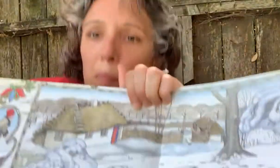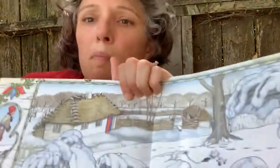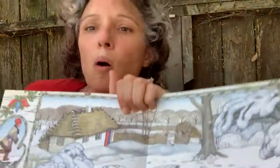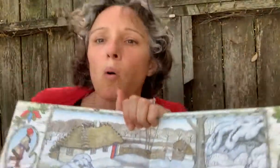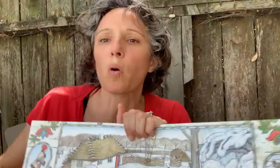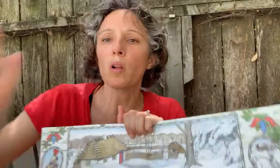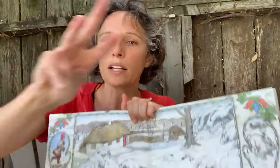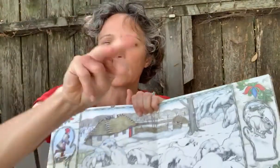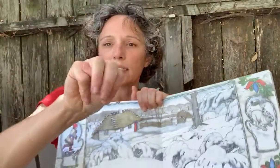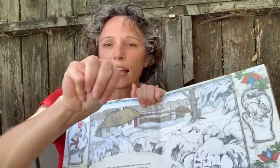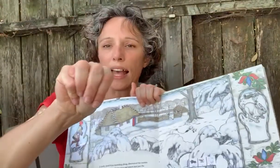Mole is